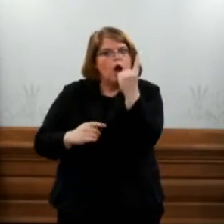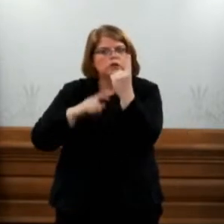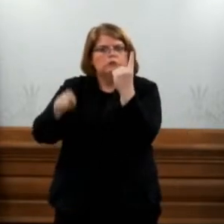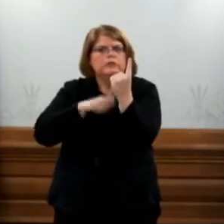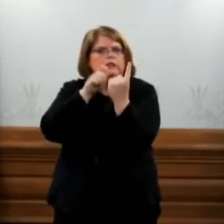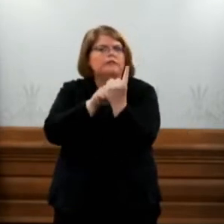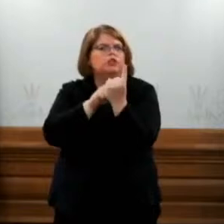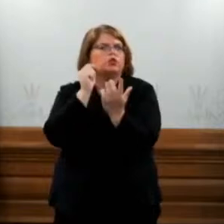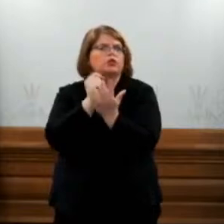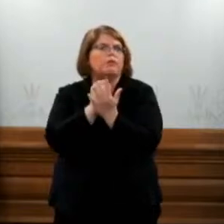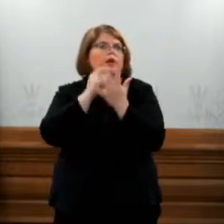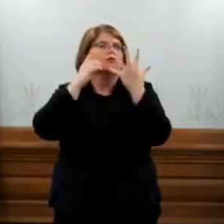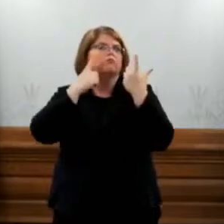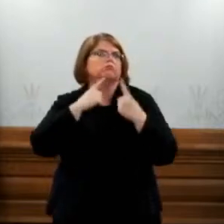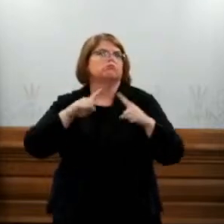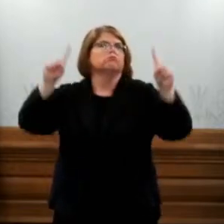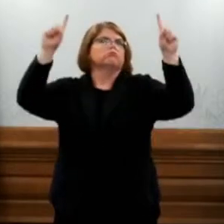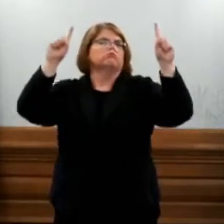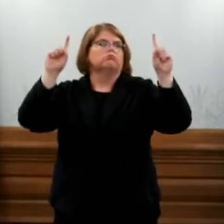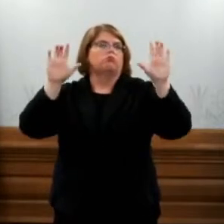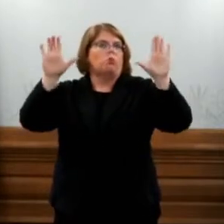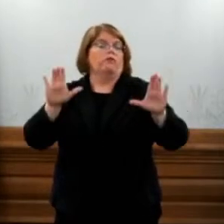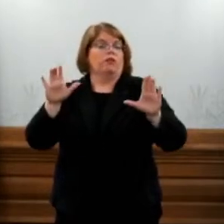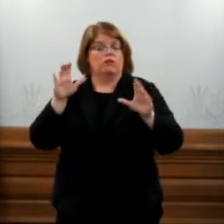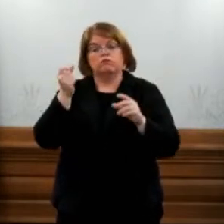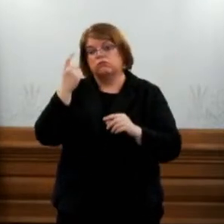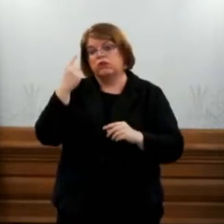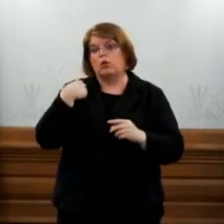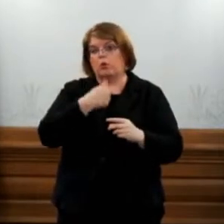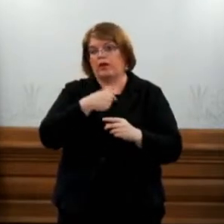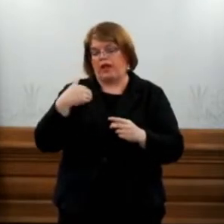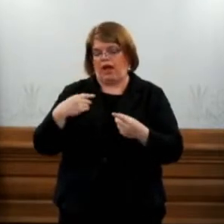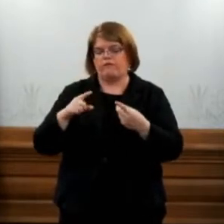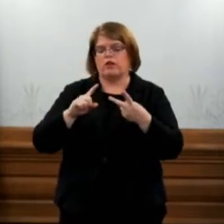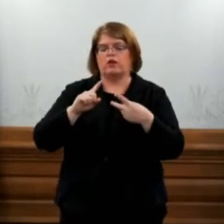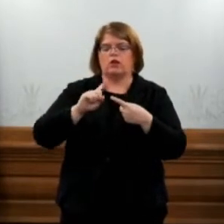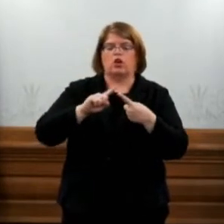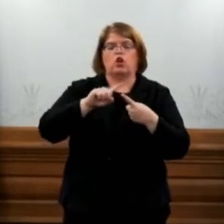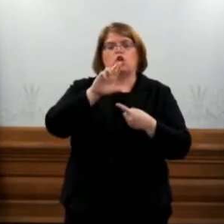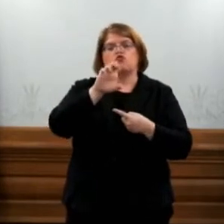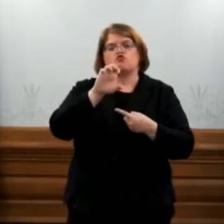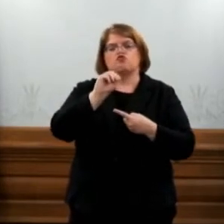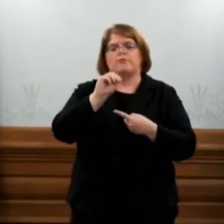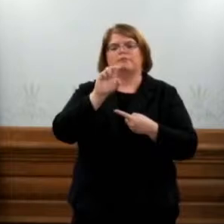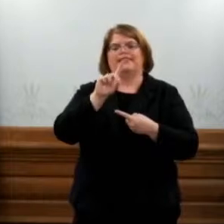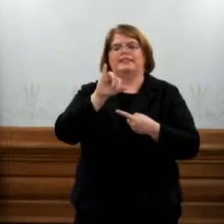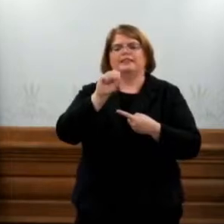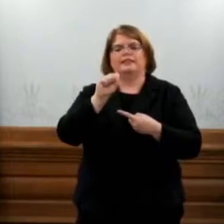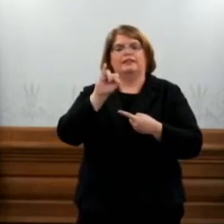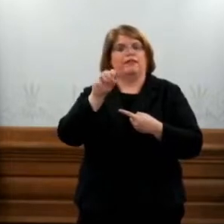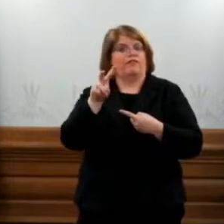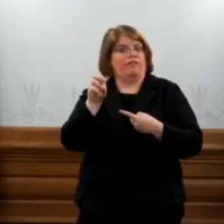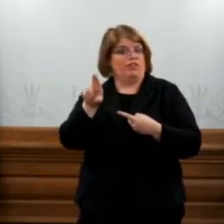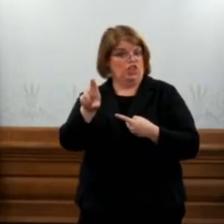bullet. We understand we have remdesivir, which is an antiviral. We also have